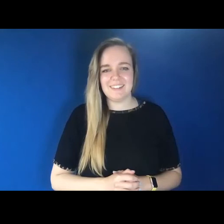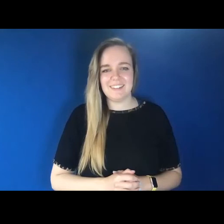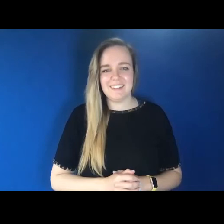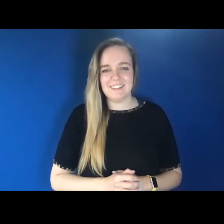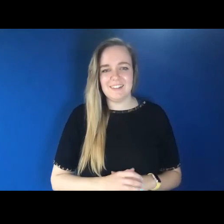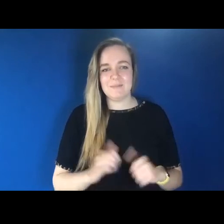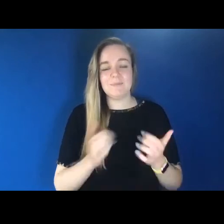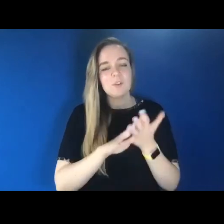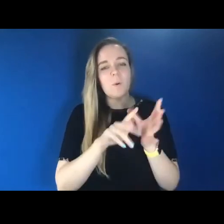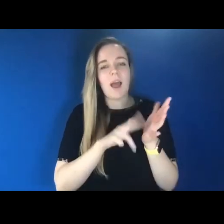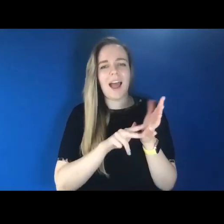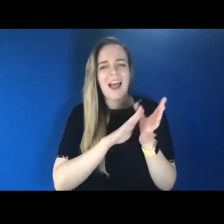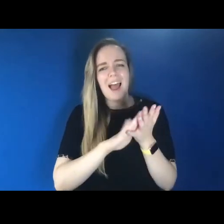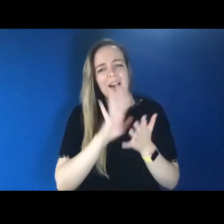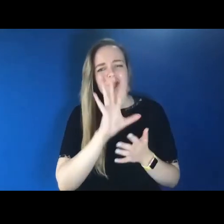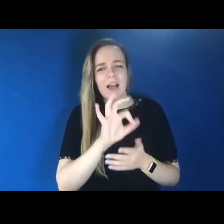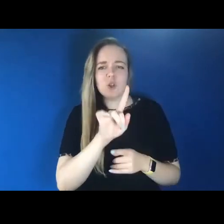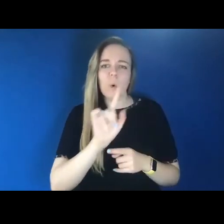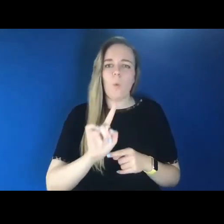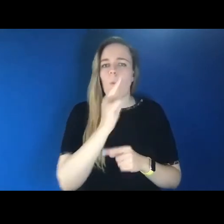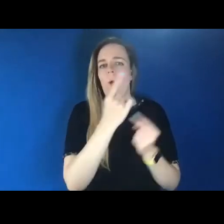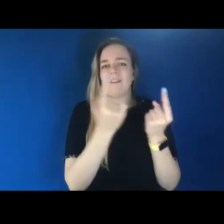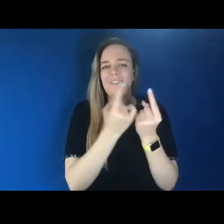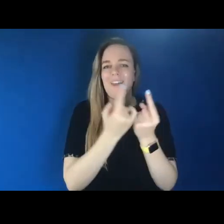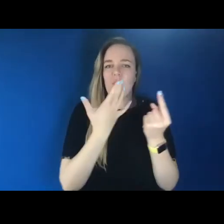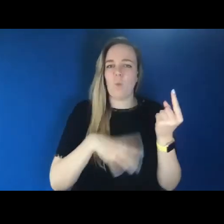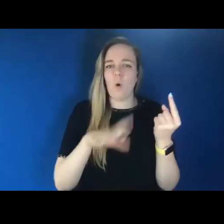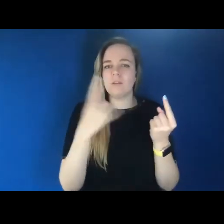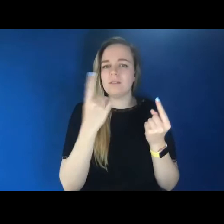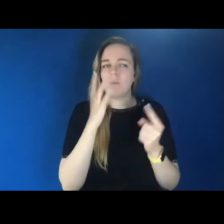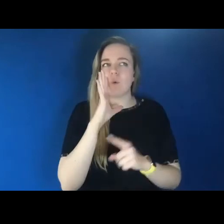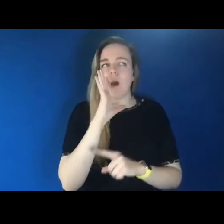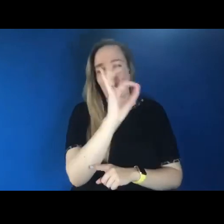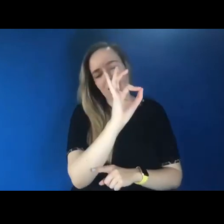So yeah, Hannah, what is your one thing that you would want somebody to ask of their